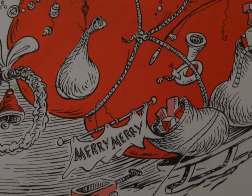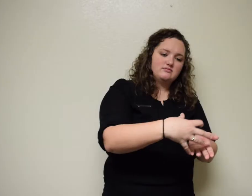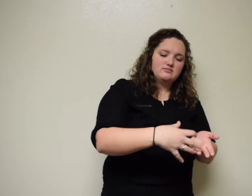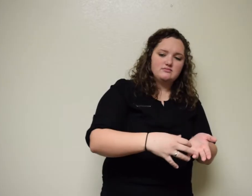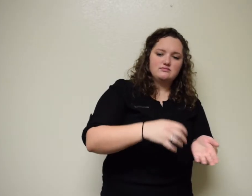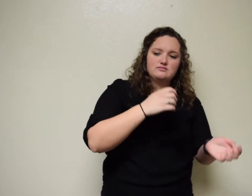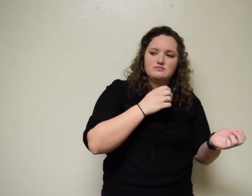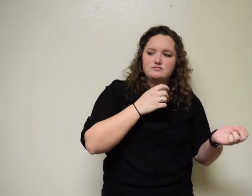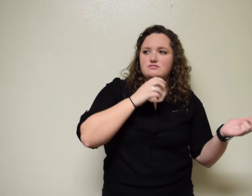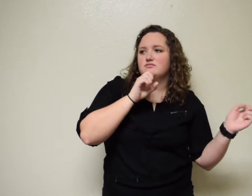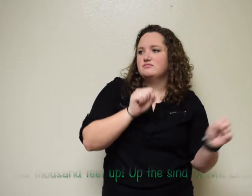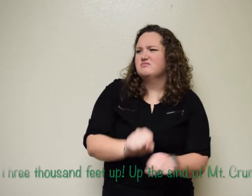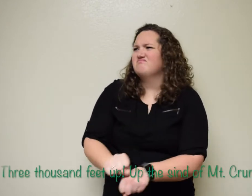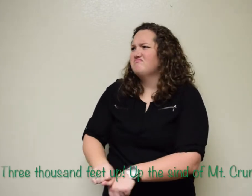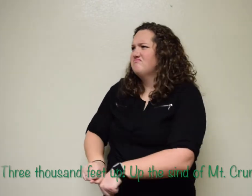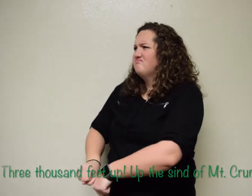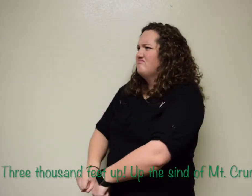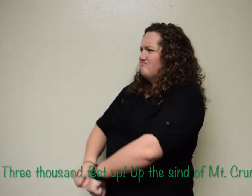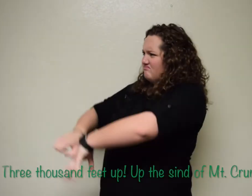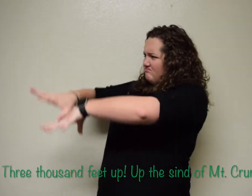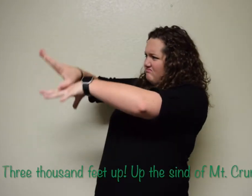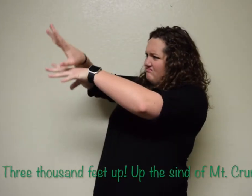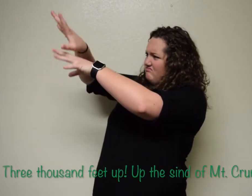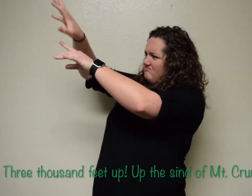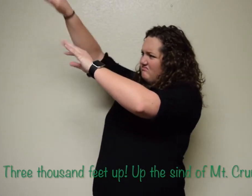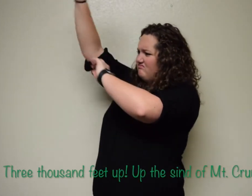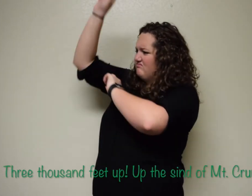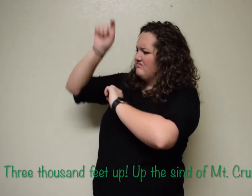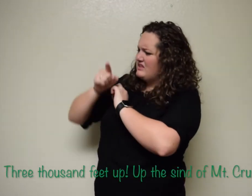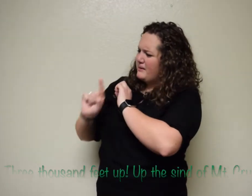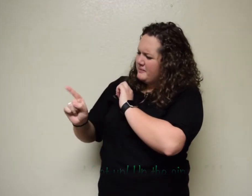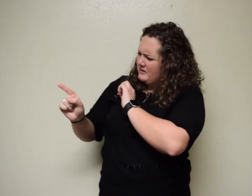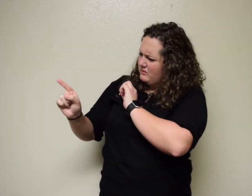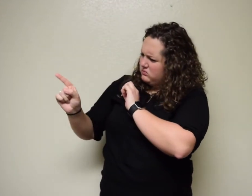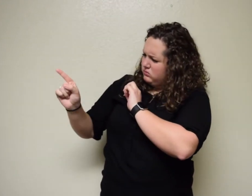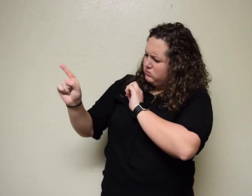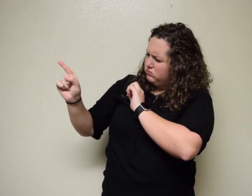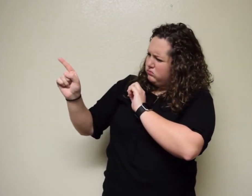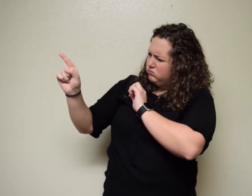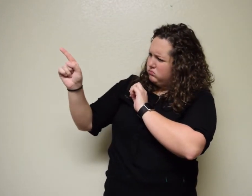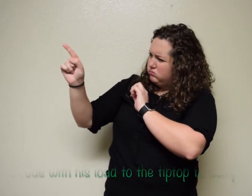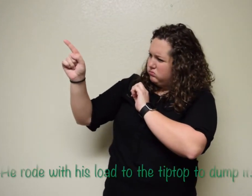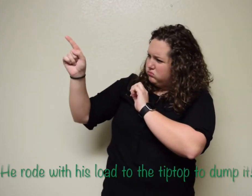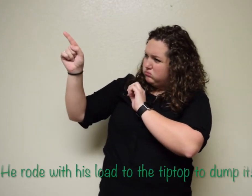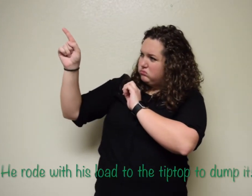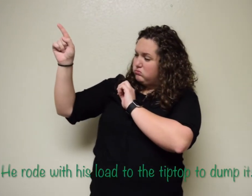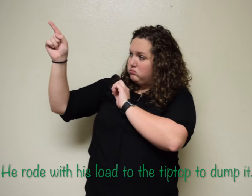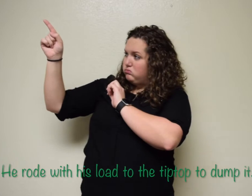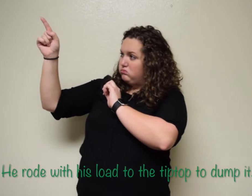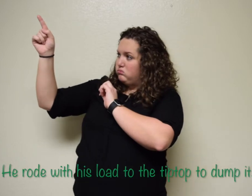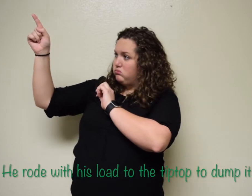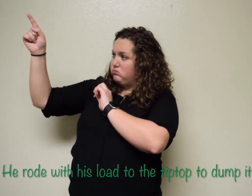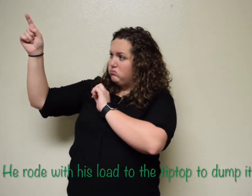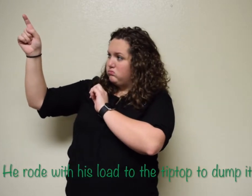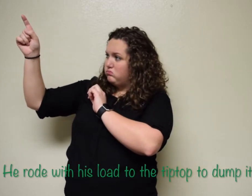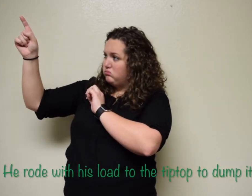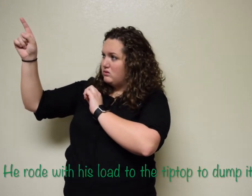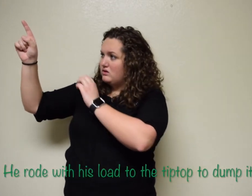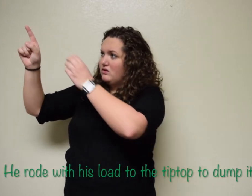3,000 feet up up the side of Mount Crumpet he rode with his load to the tip top to